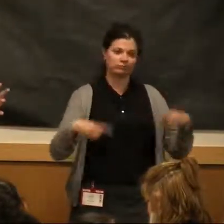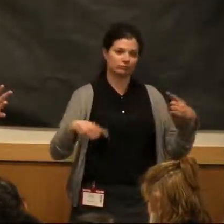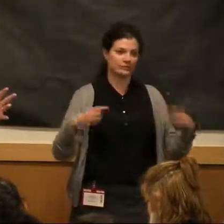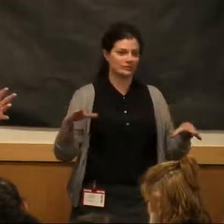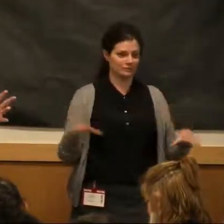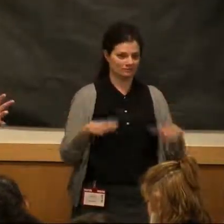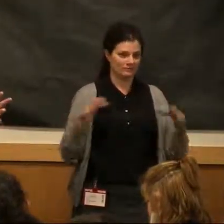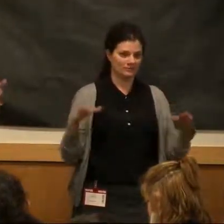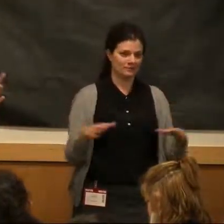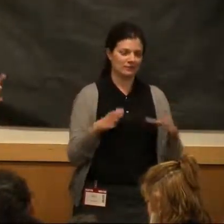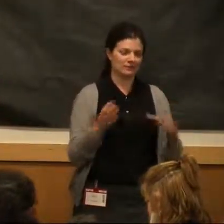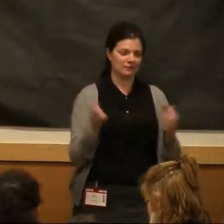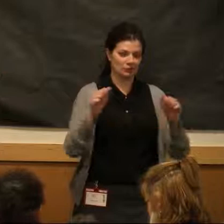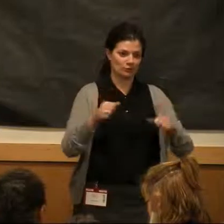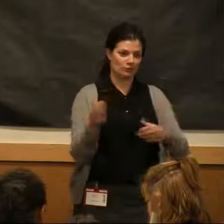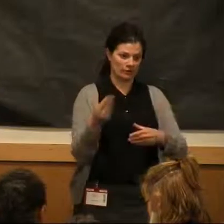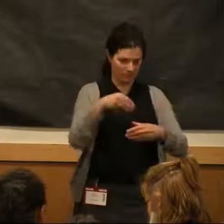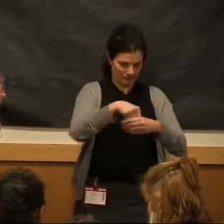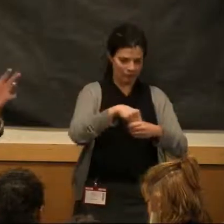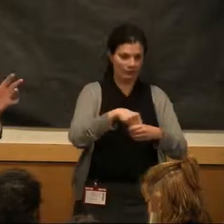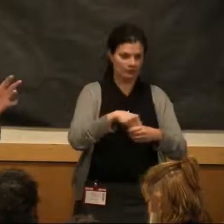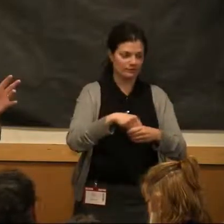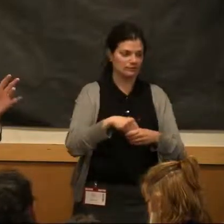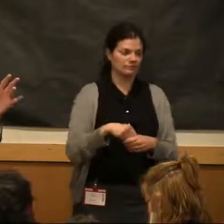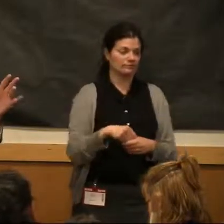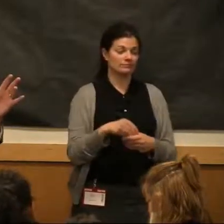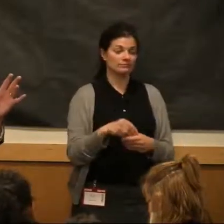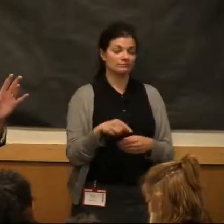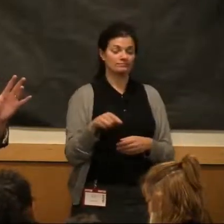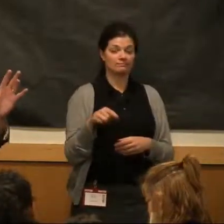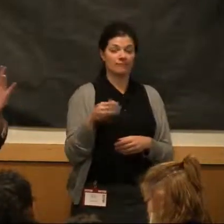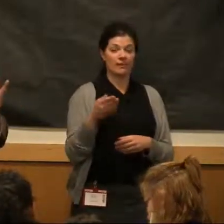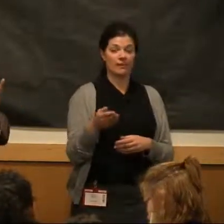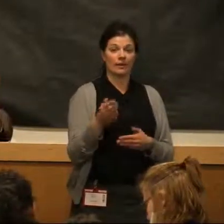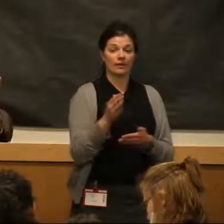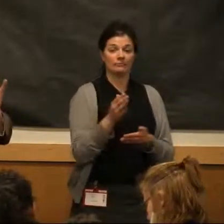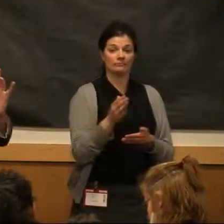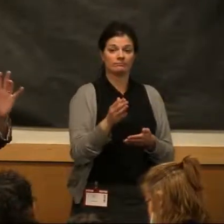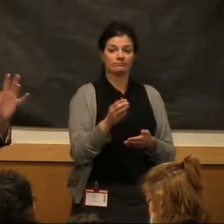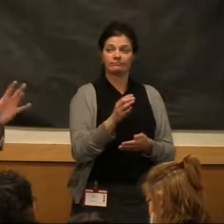activities that you can get involved in intramurals on your campus. At Colorado College,